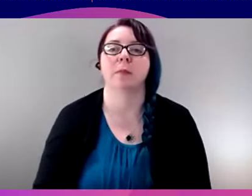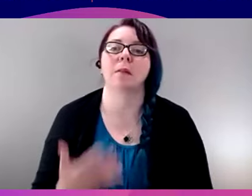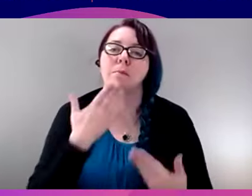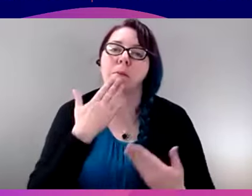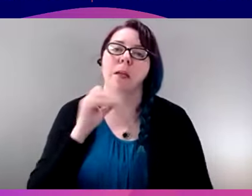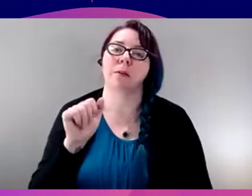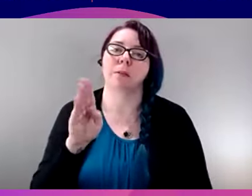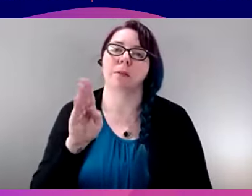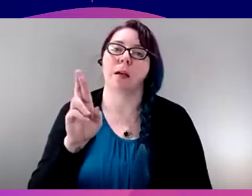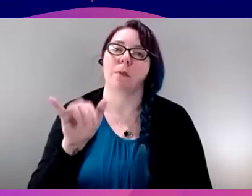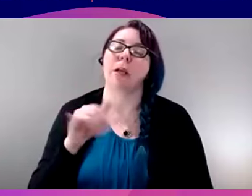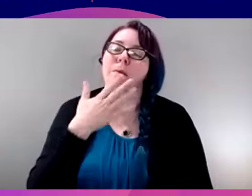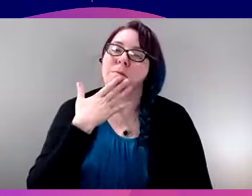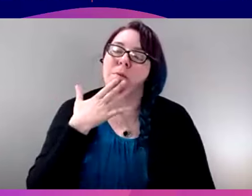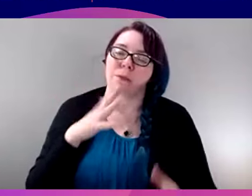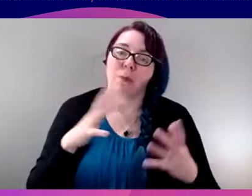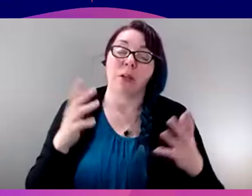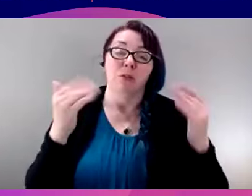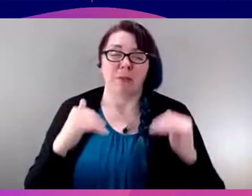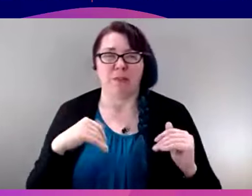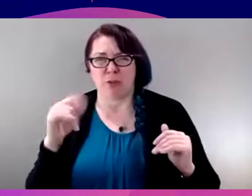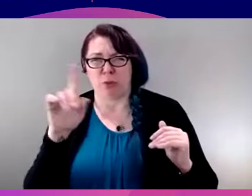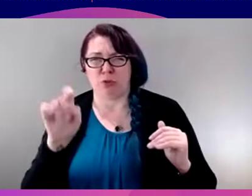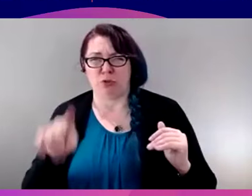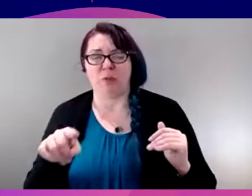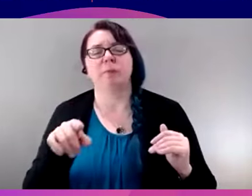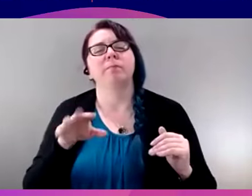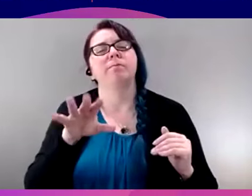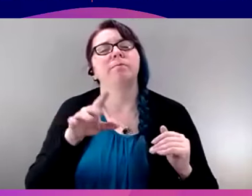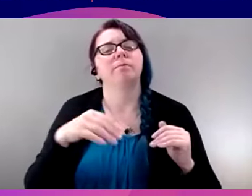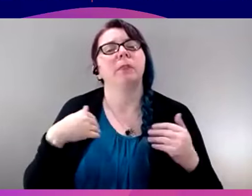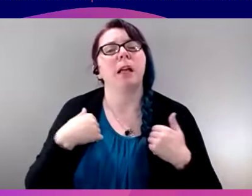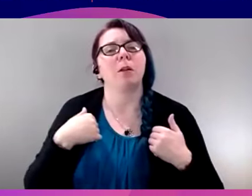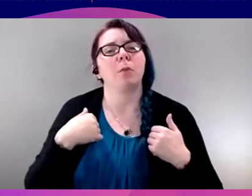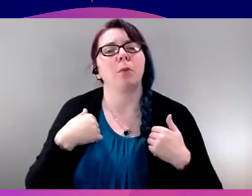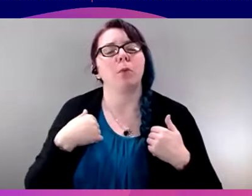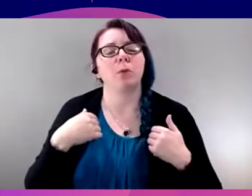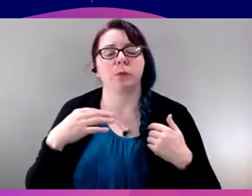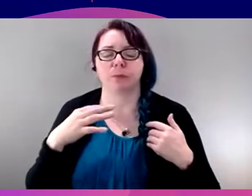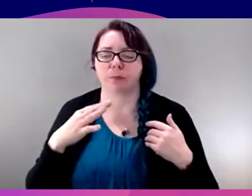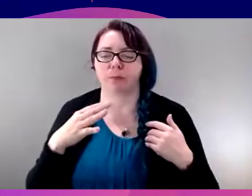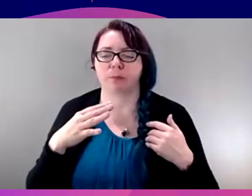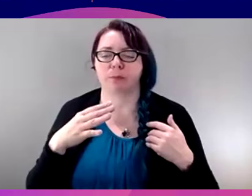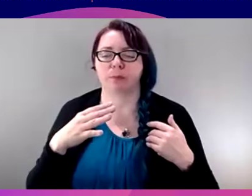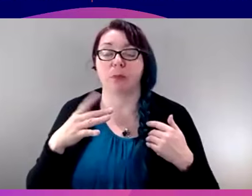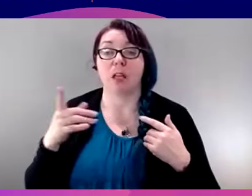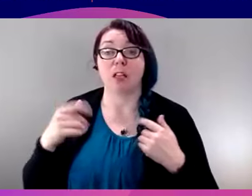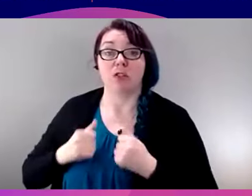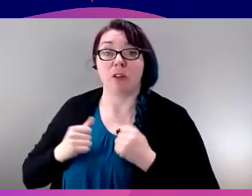about the role. What role do animals plays in the supporting the healing of